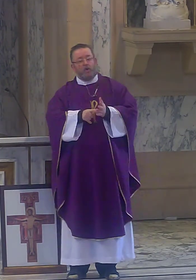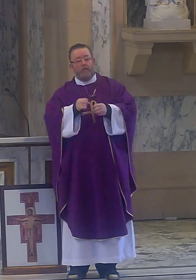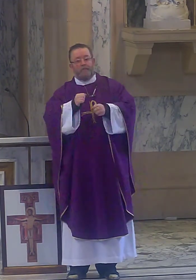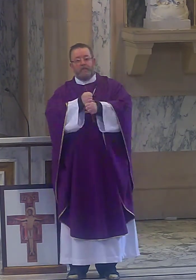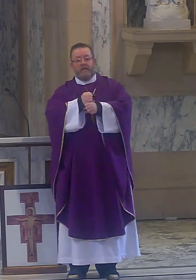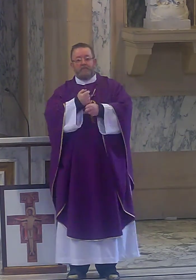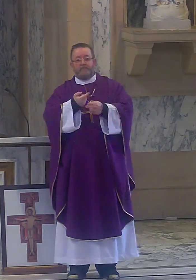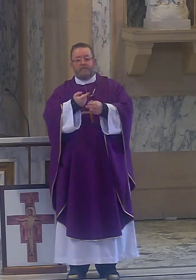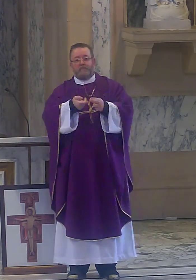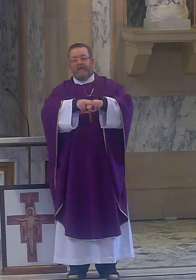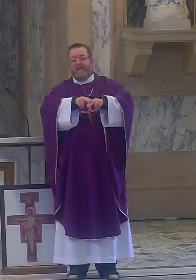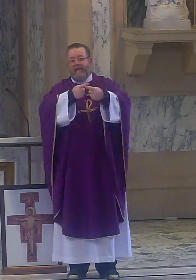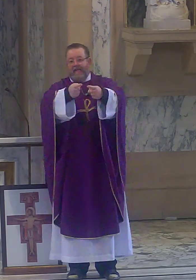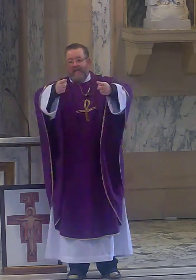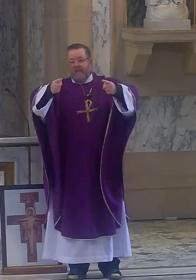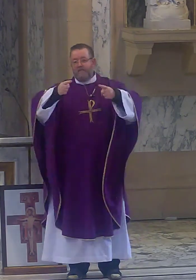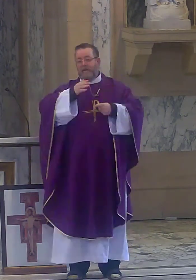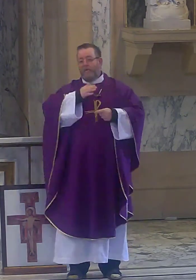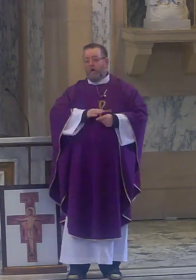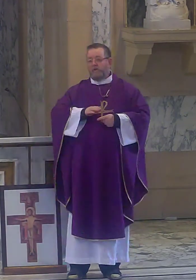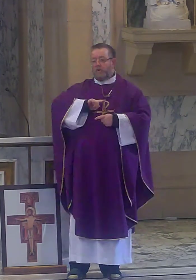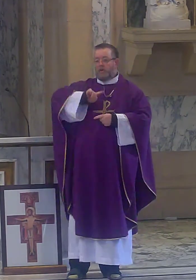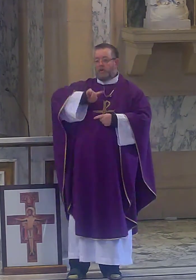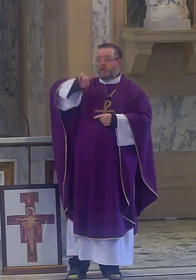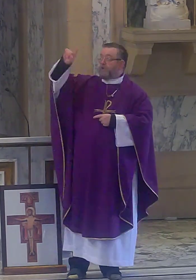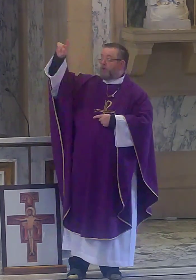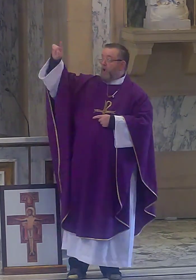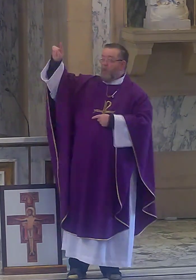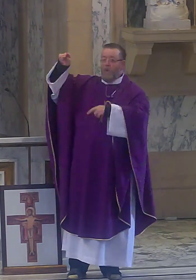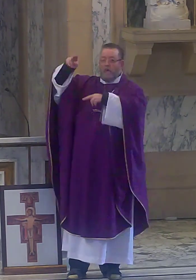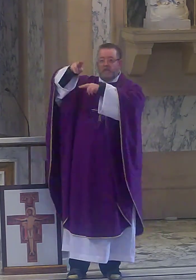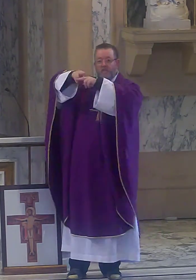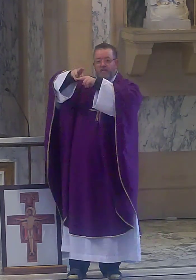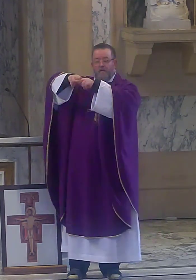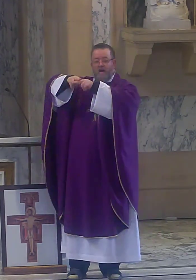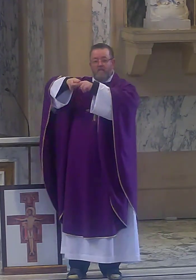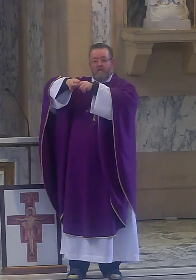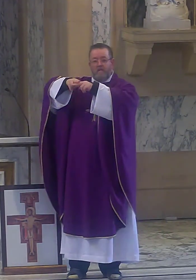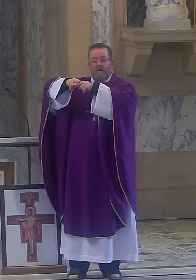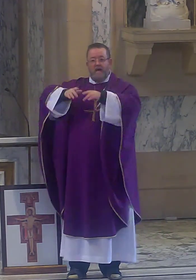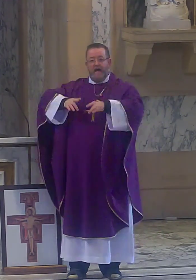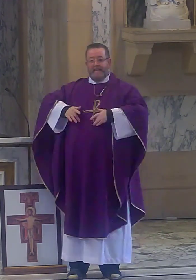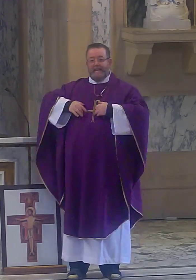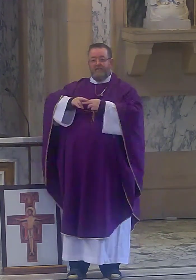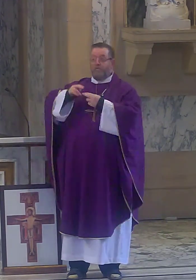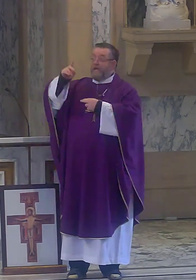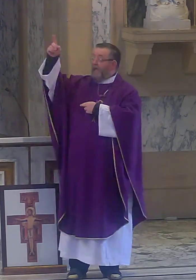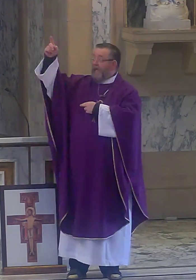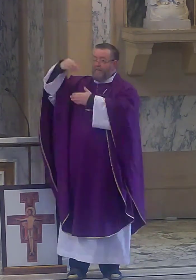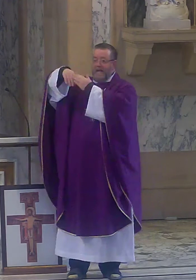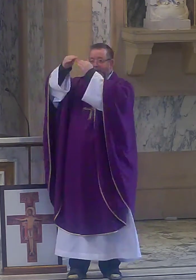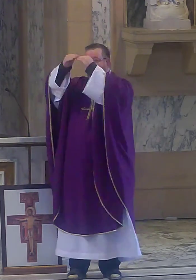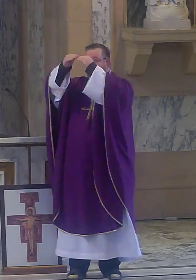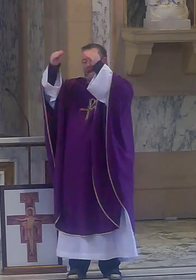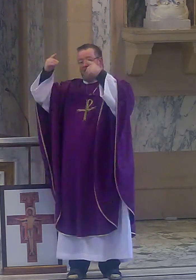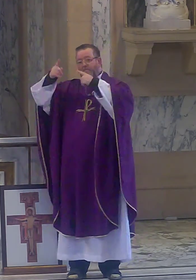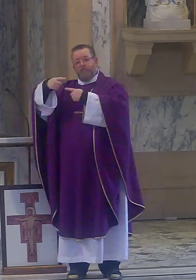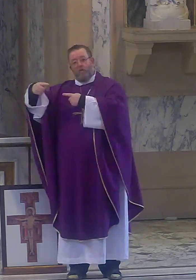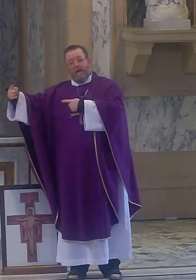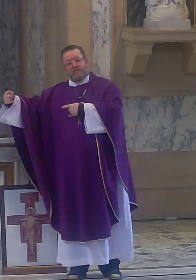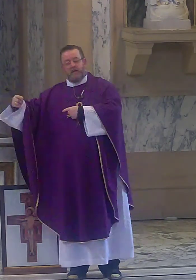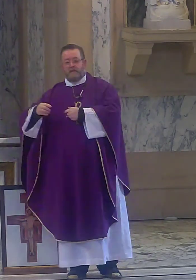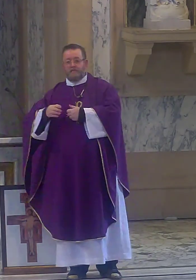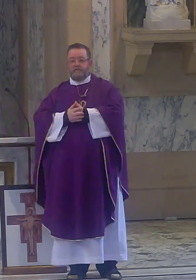so if we want to go to the father and live with him in heaven